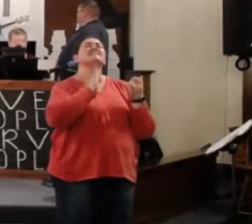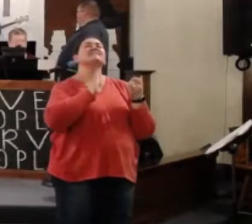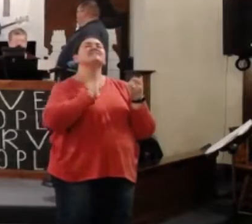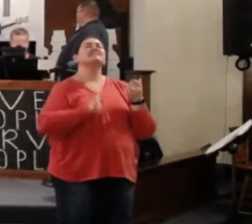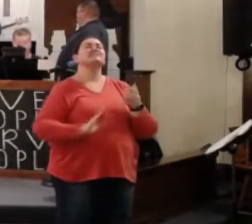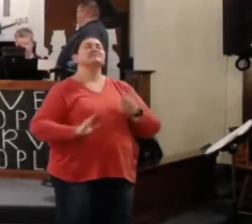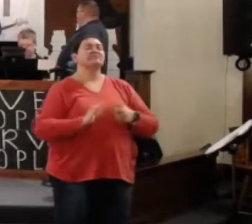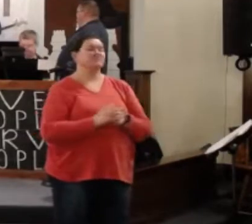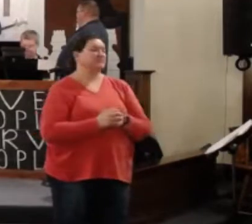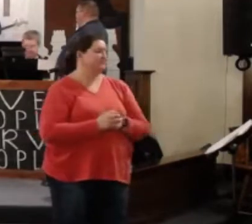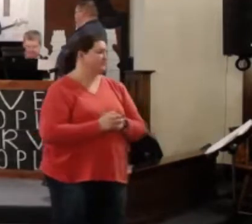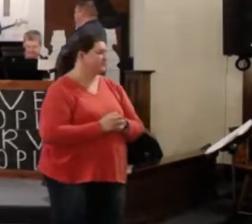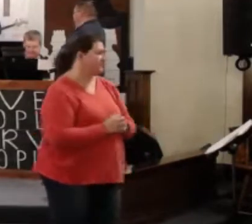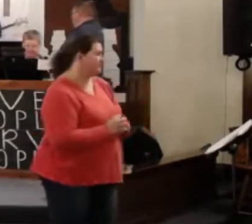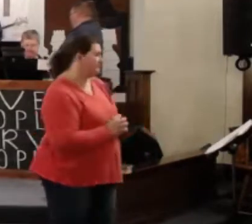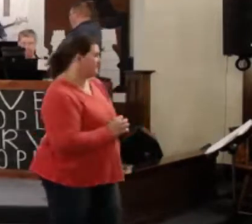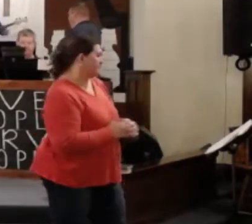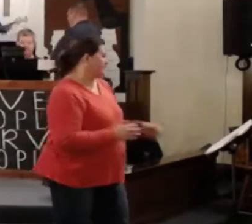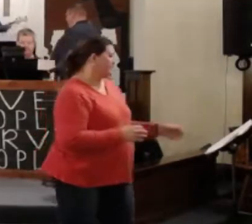God.